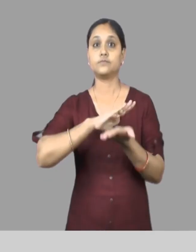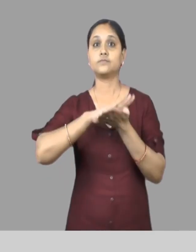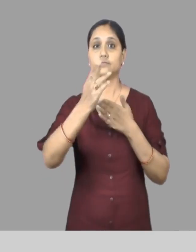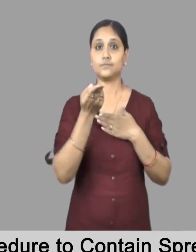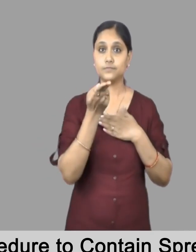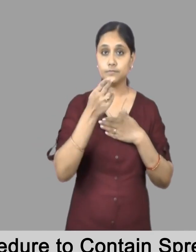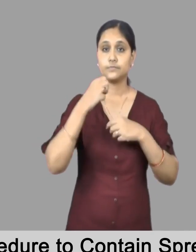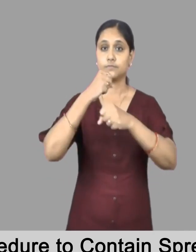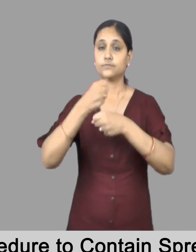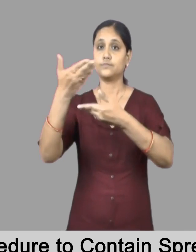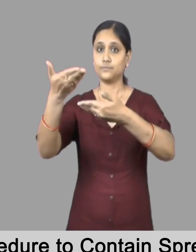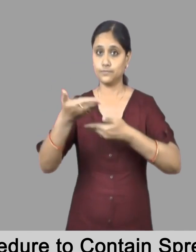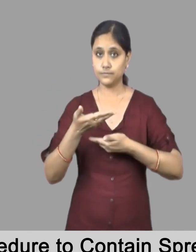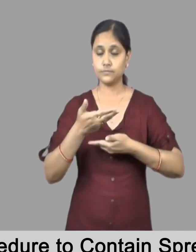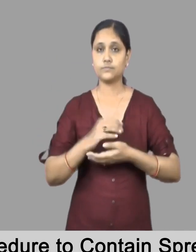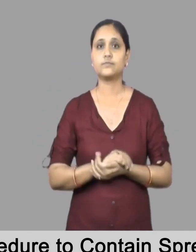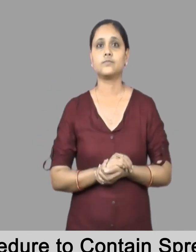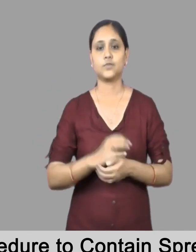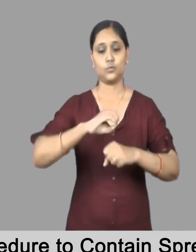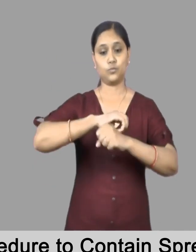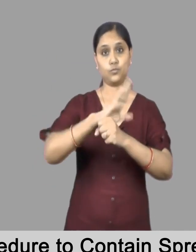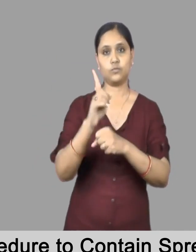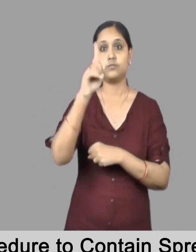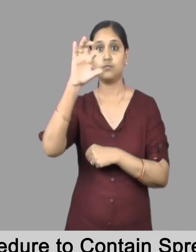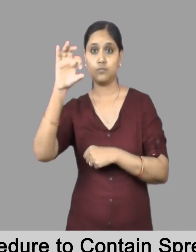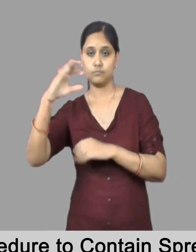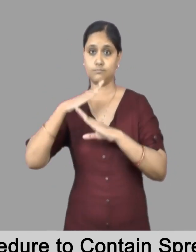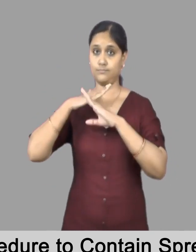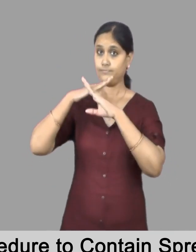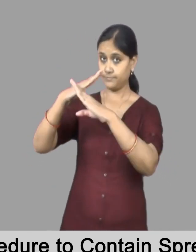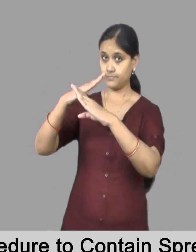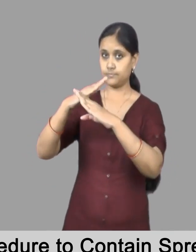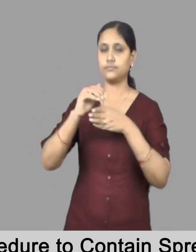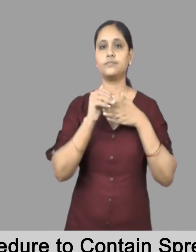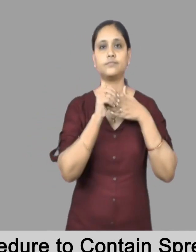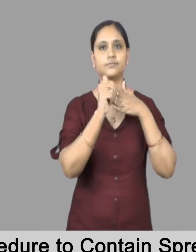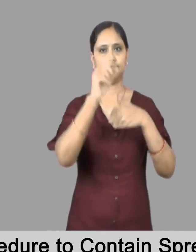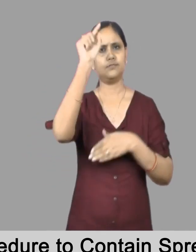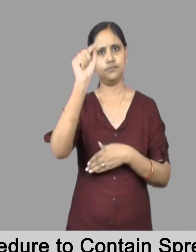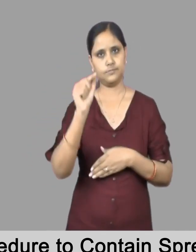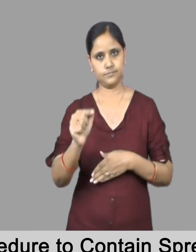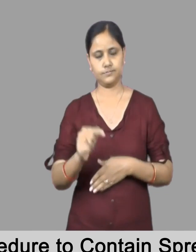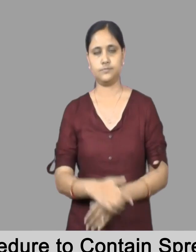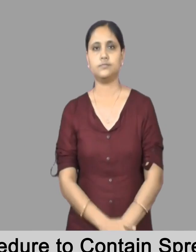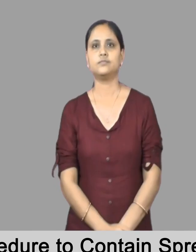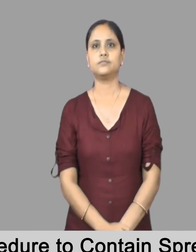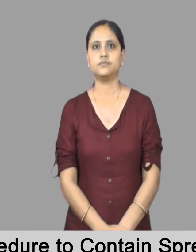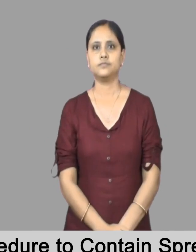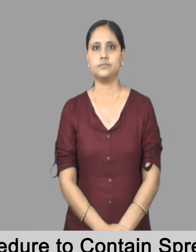Standard operating procedure to contain spread of COVID-19 in hotels and hospitality